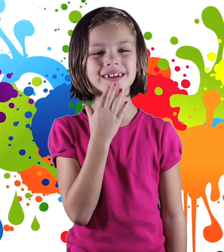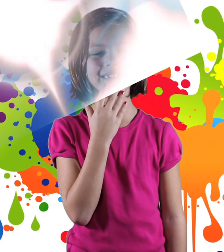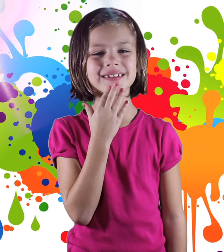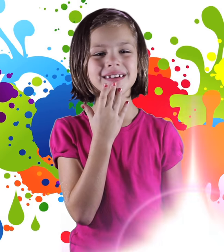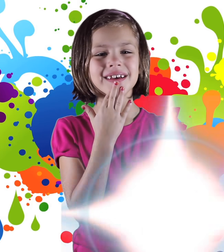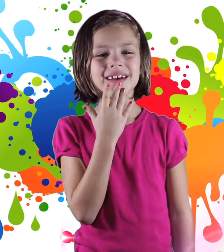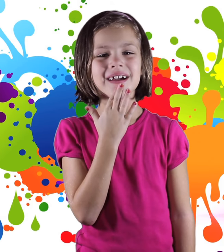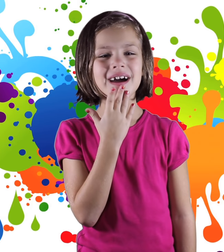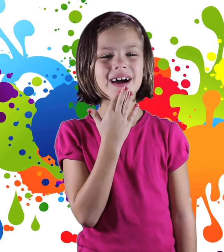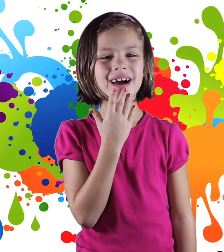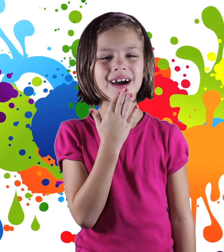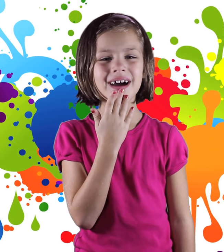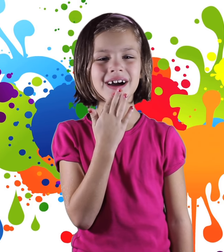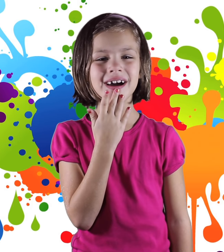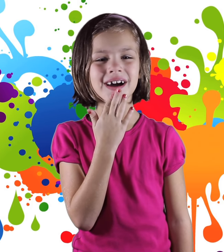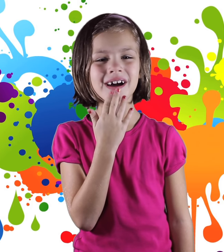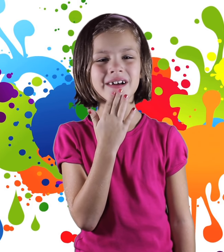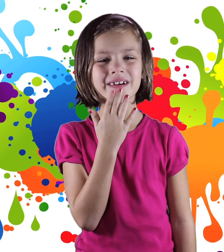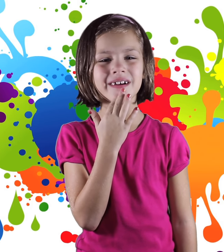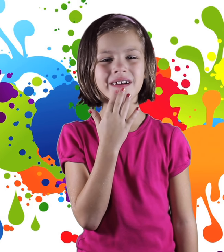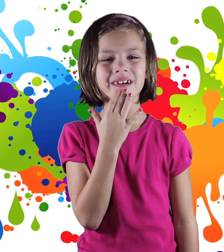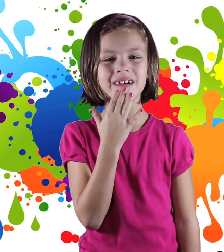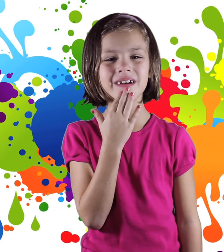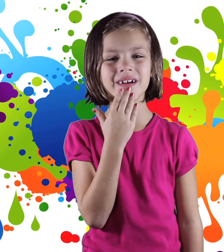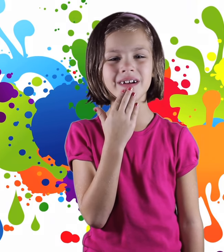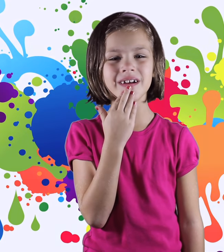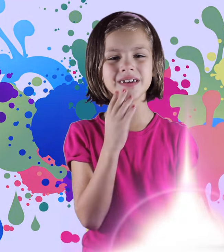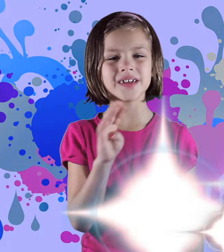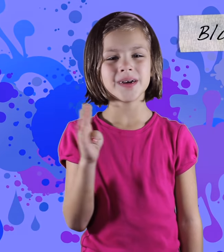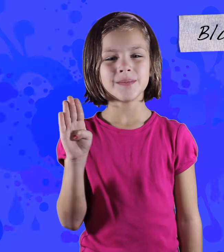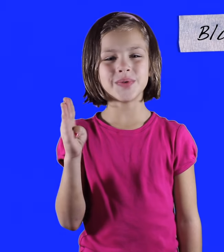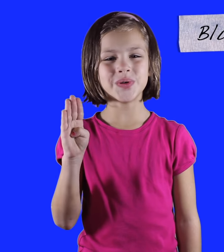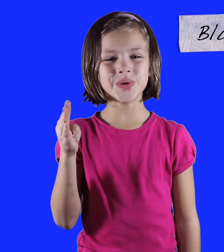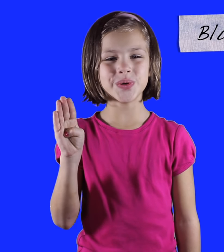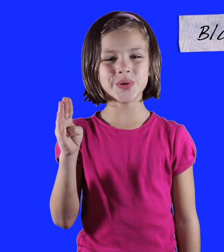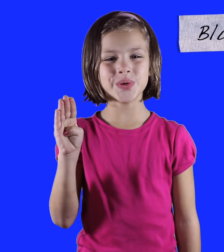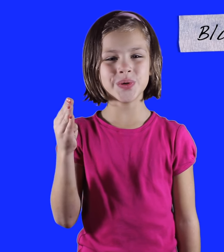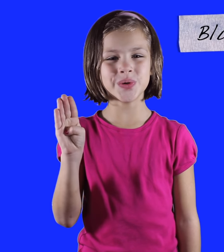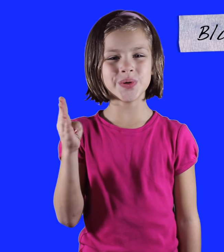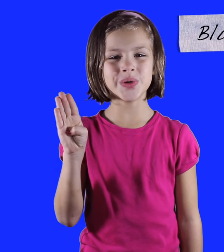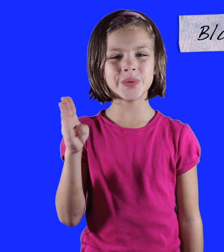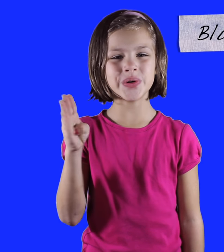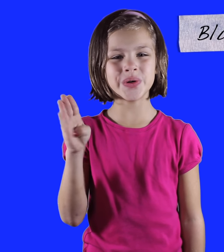Colors, colors Blue, blue,